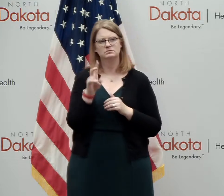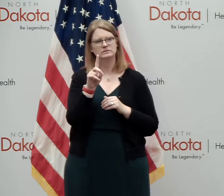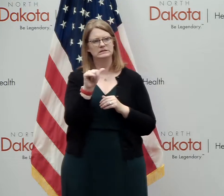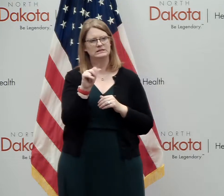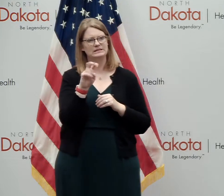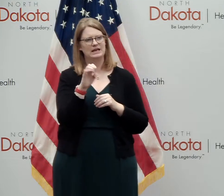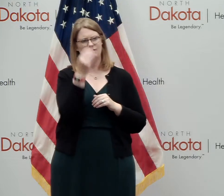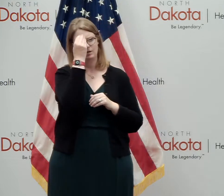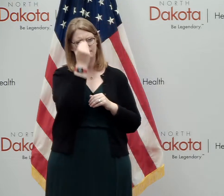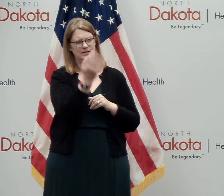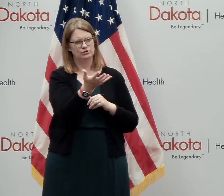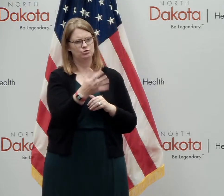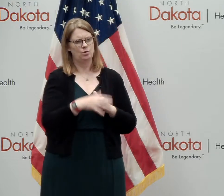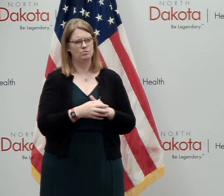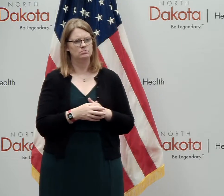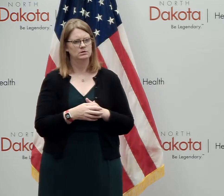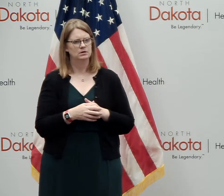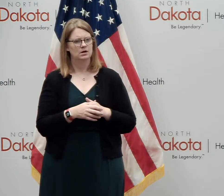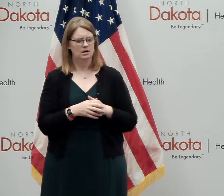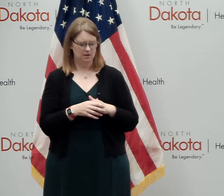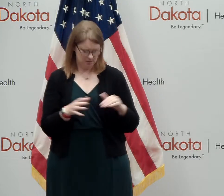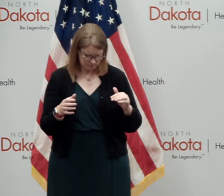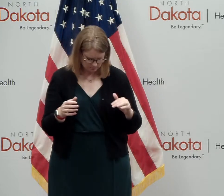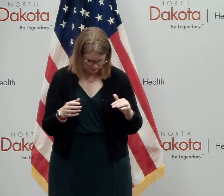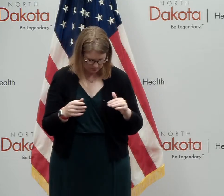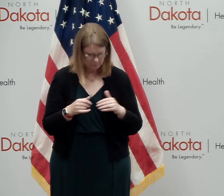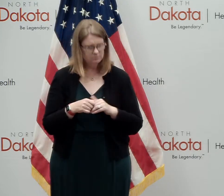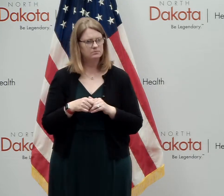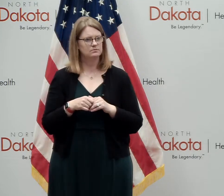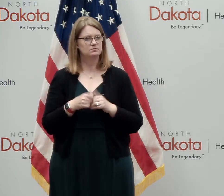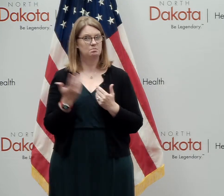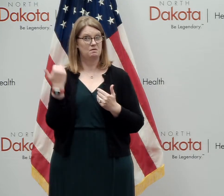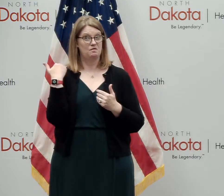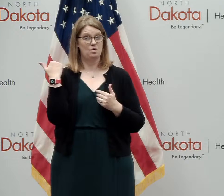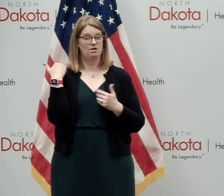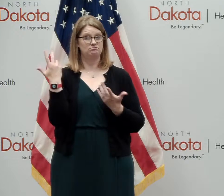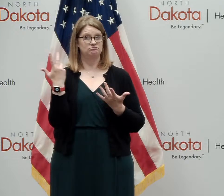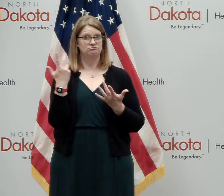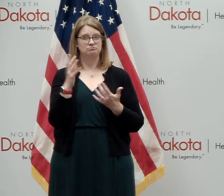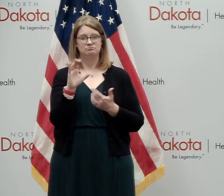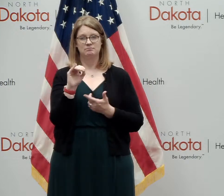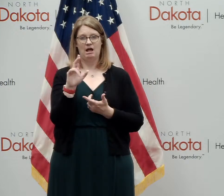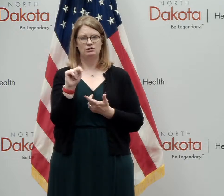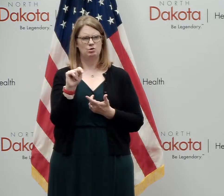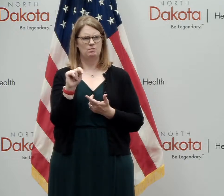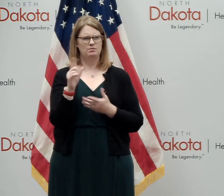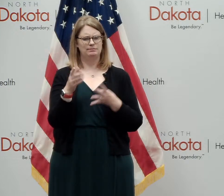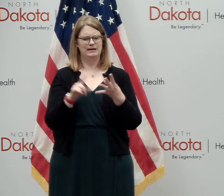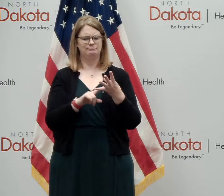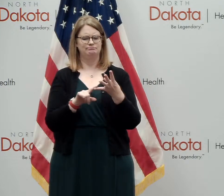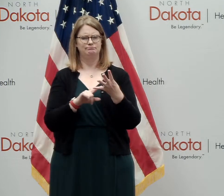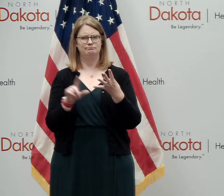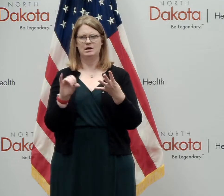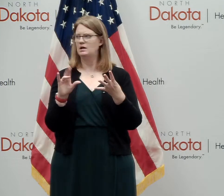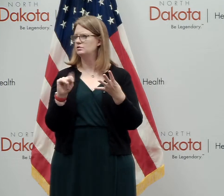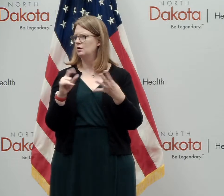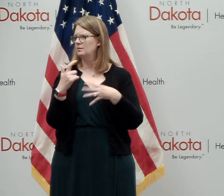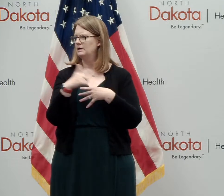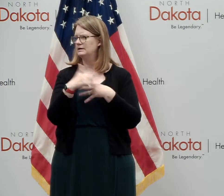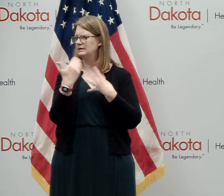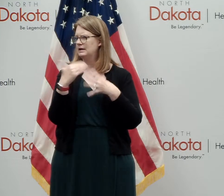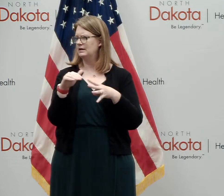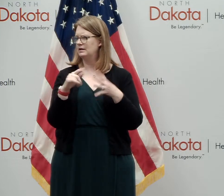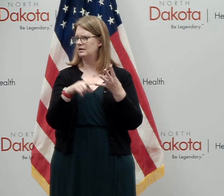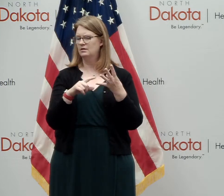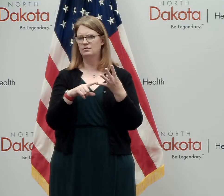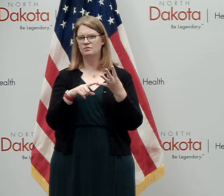you and get you that. But initially, yeah, we were running up against a end of October deadline for those